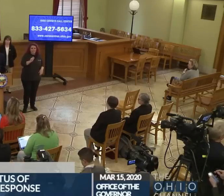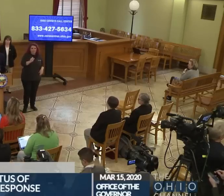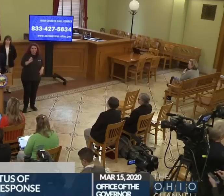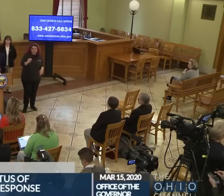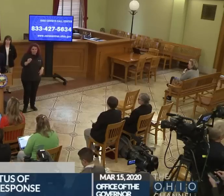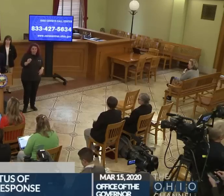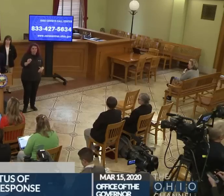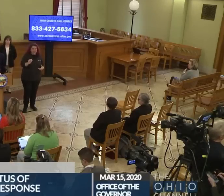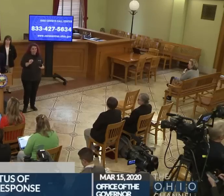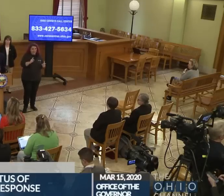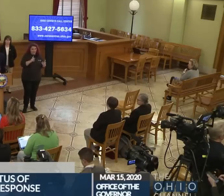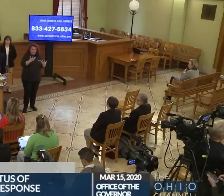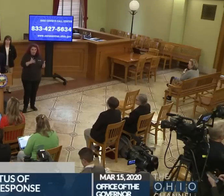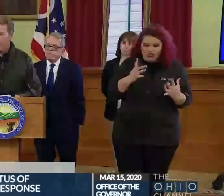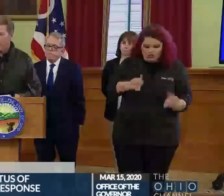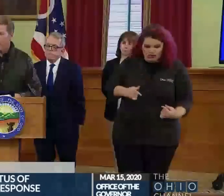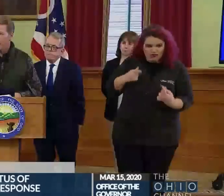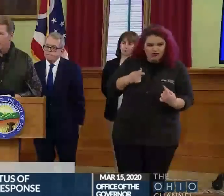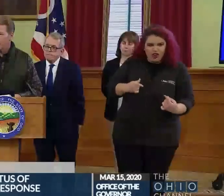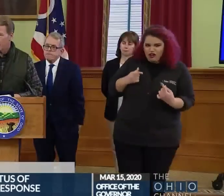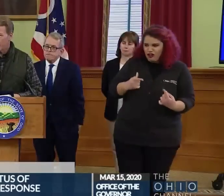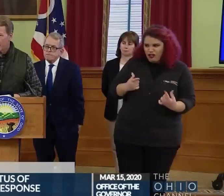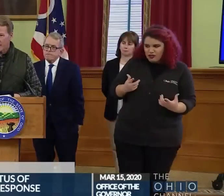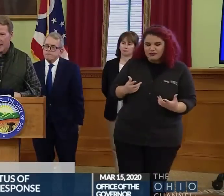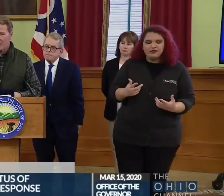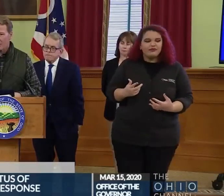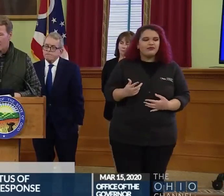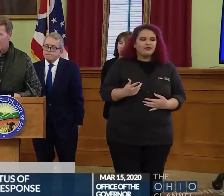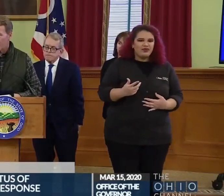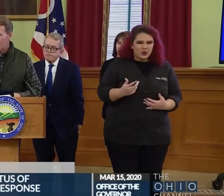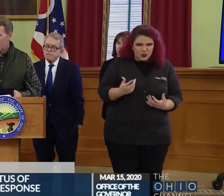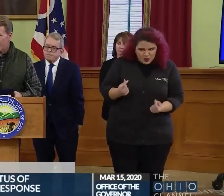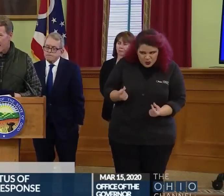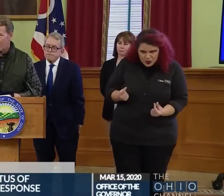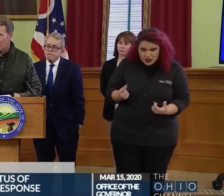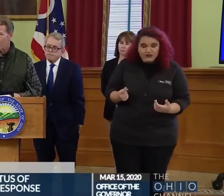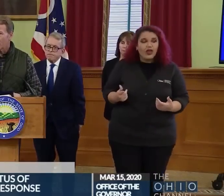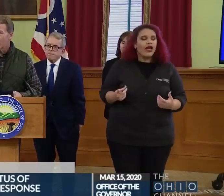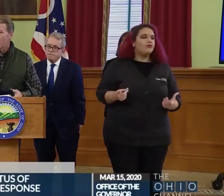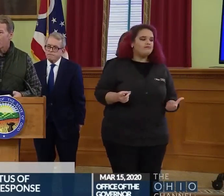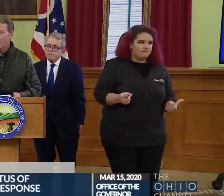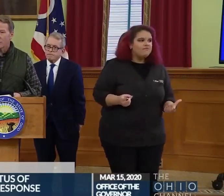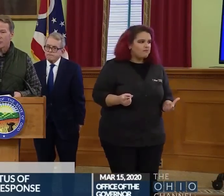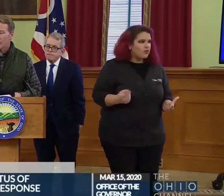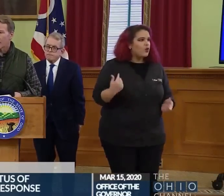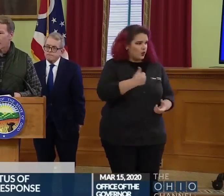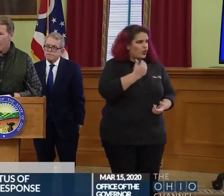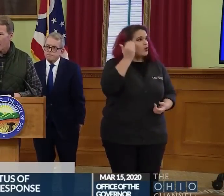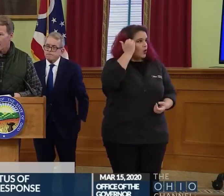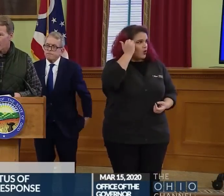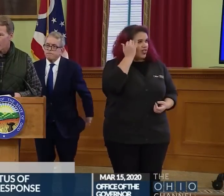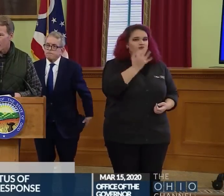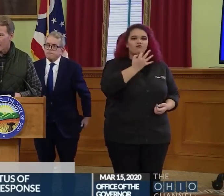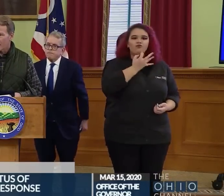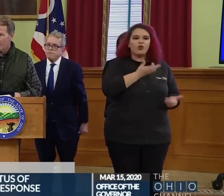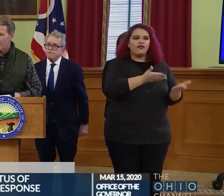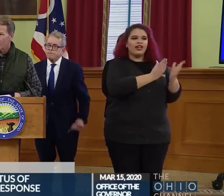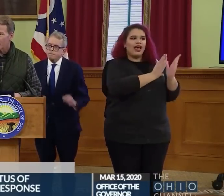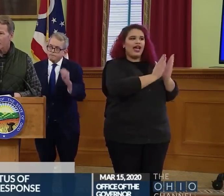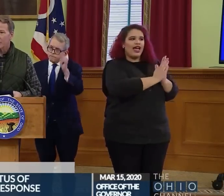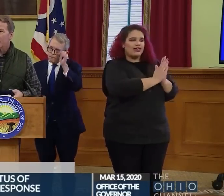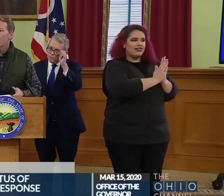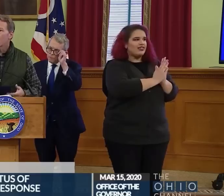fix? There's no doubt that we're eventually going to need to ask the legislature to take action to strengthen Ohio's unemployment